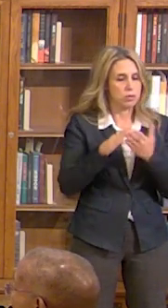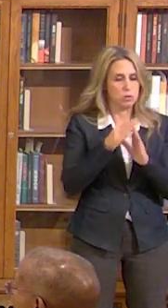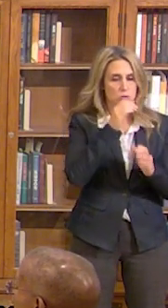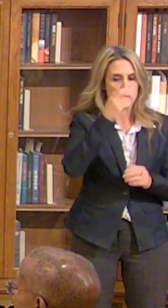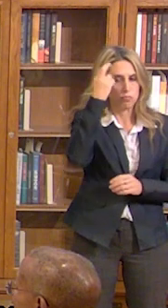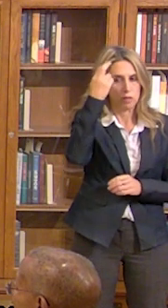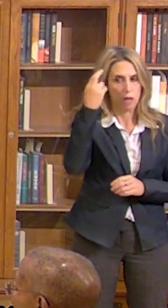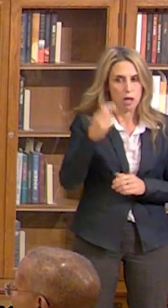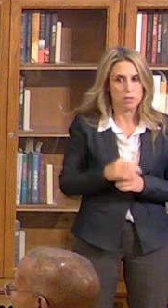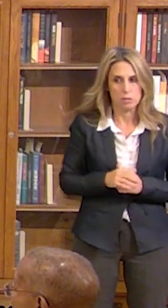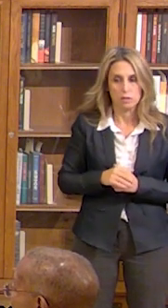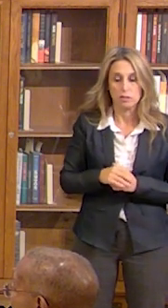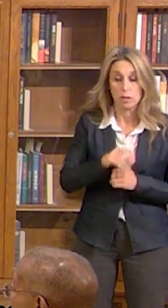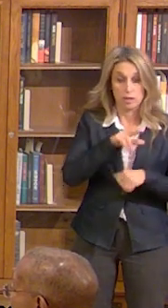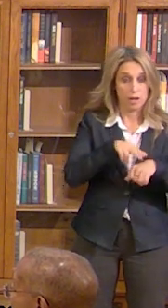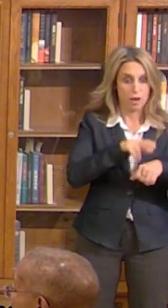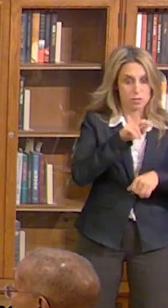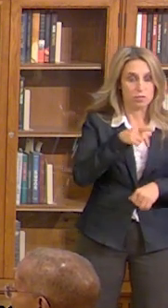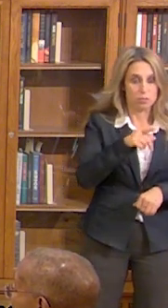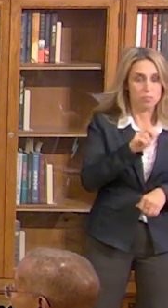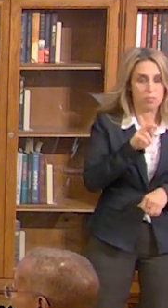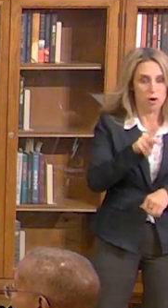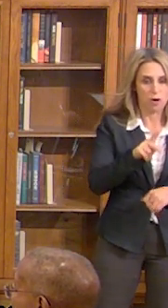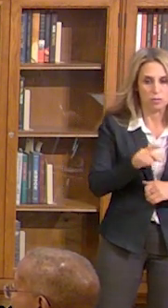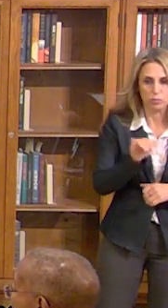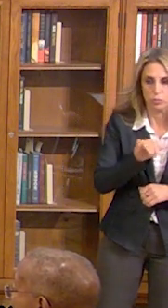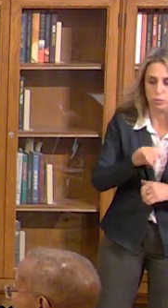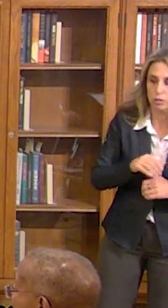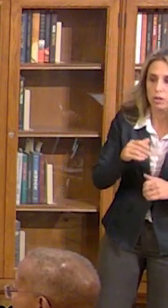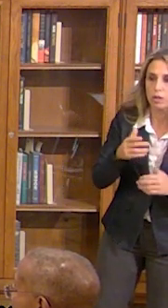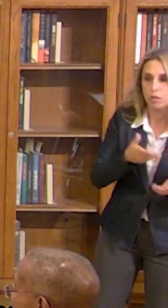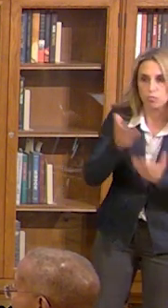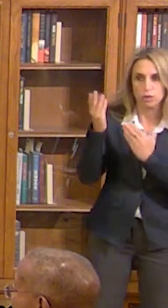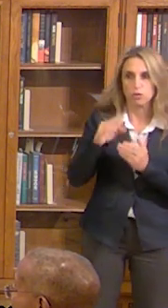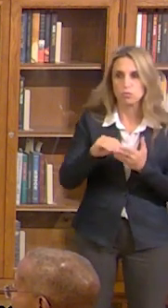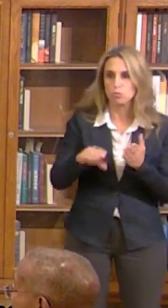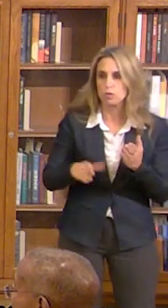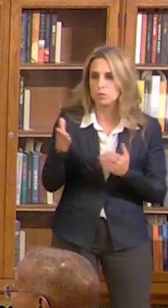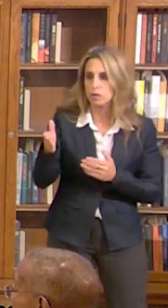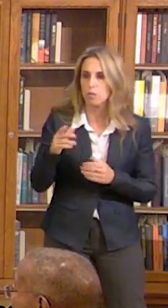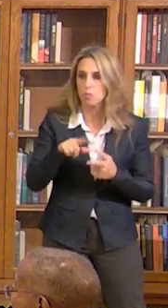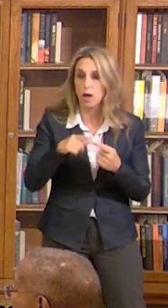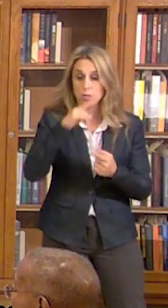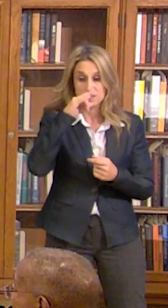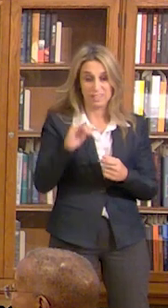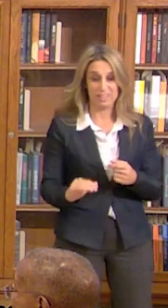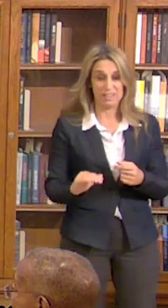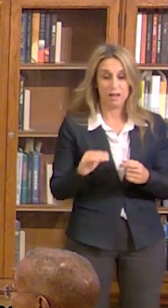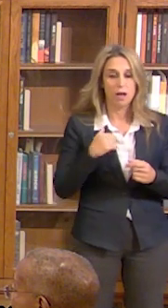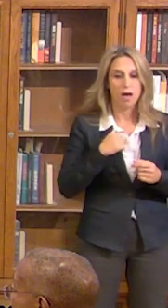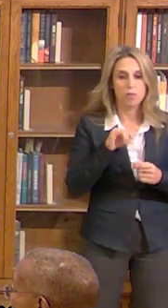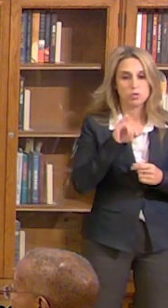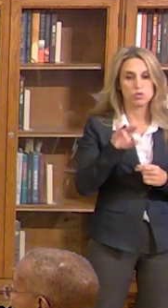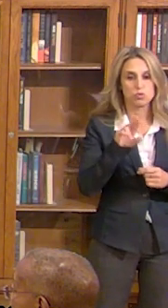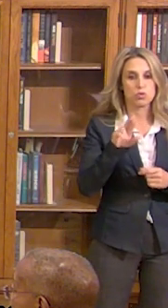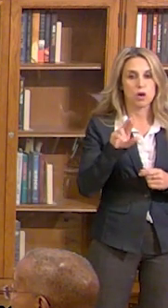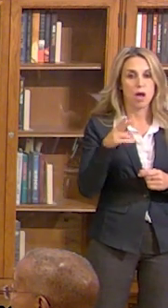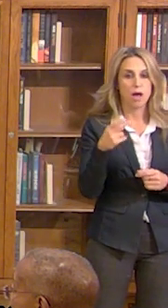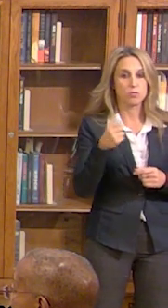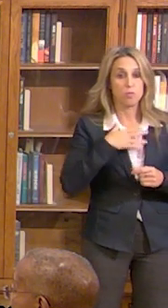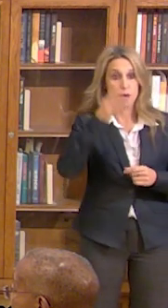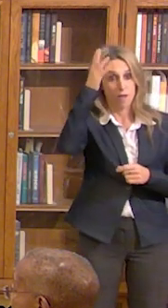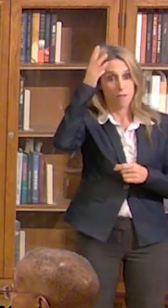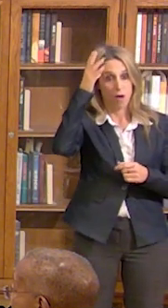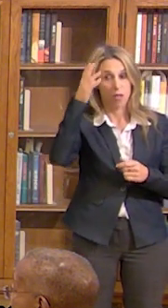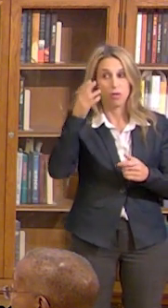of wonderful n national parks take your your your your students there when I was a kid and I was in junior high school my father took me